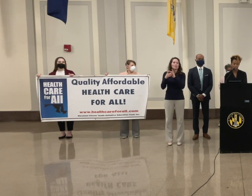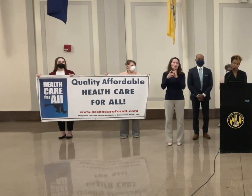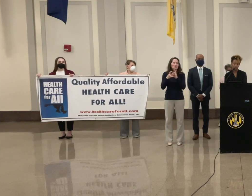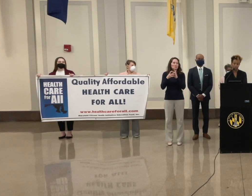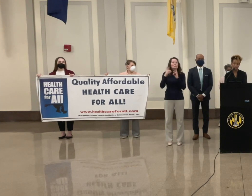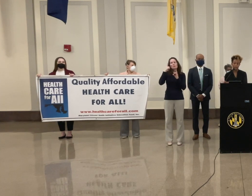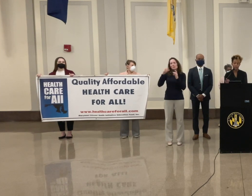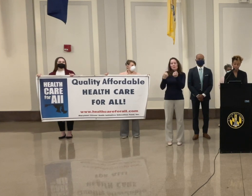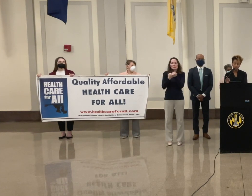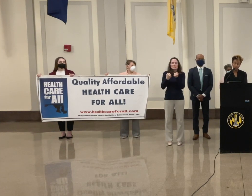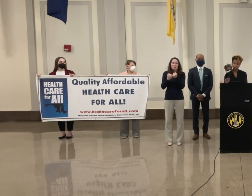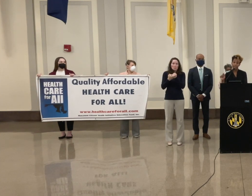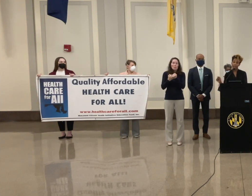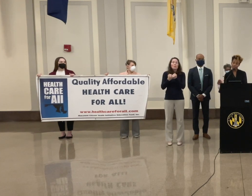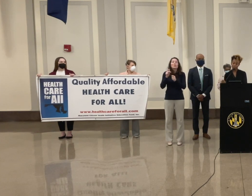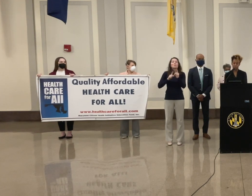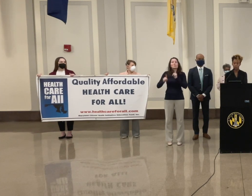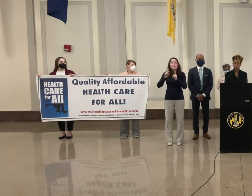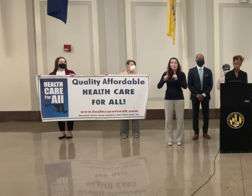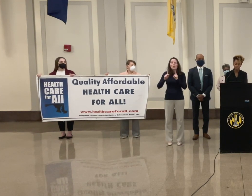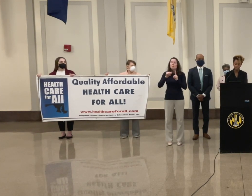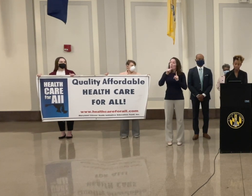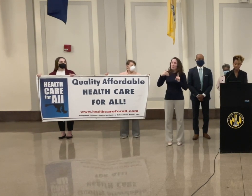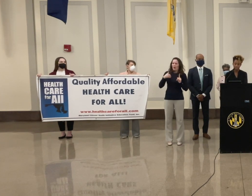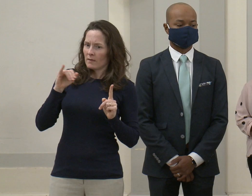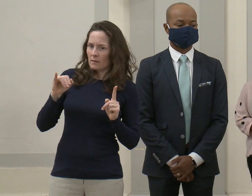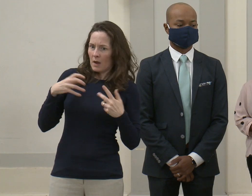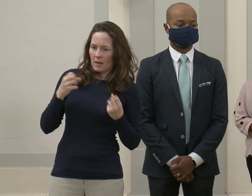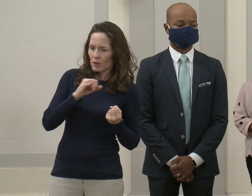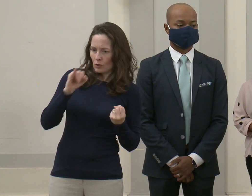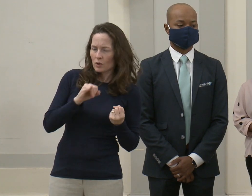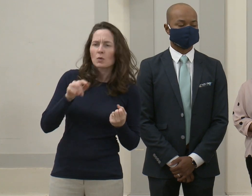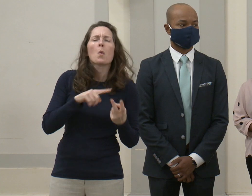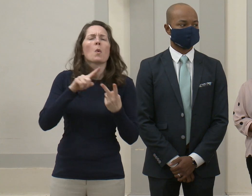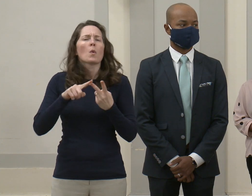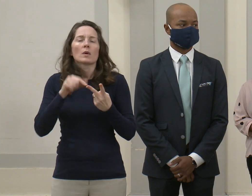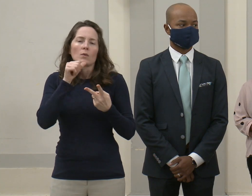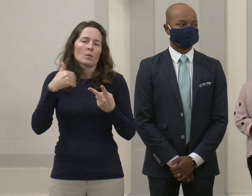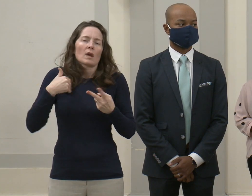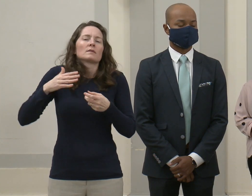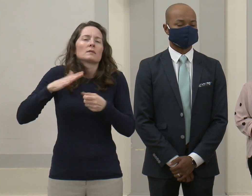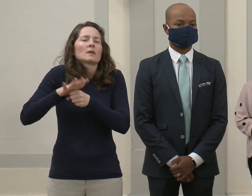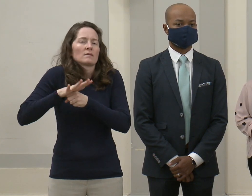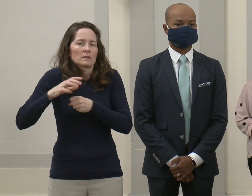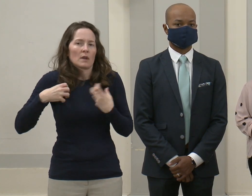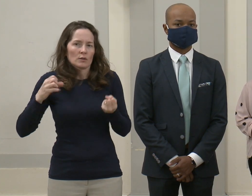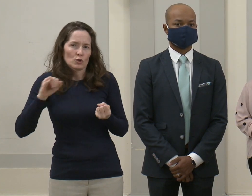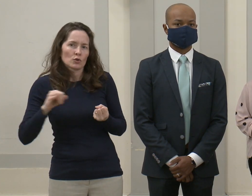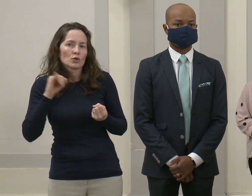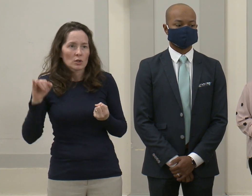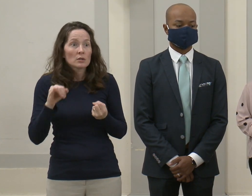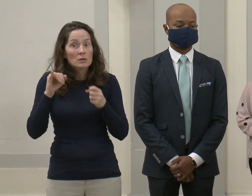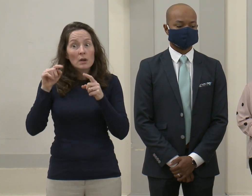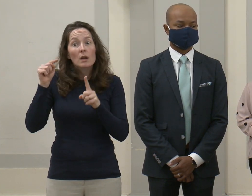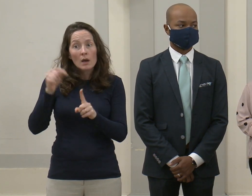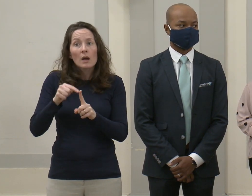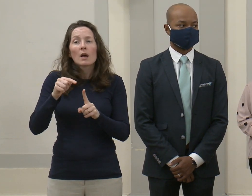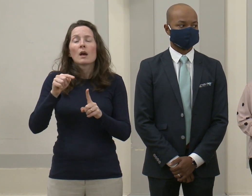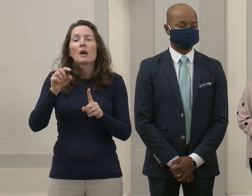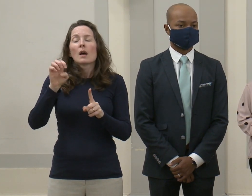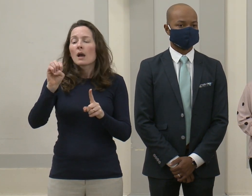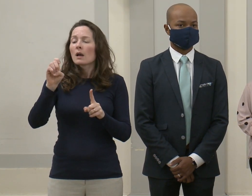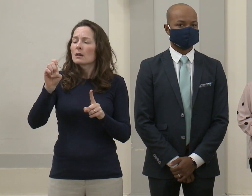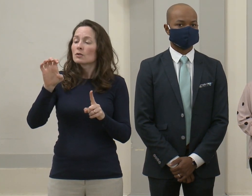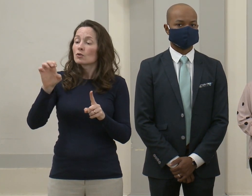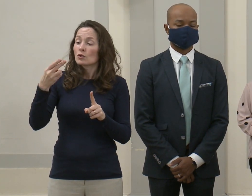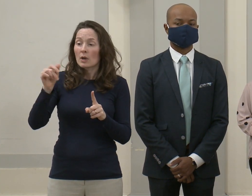and uninsured, uninsured and underinsured city residents. The Maryland Health Connection serves as the state's marketplace for residents to browse